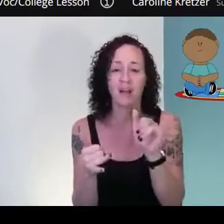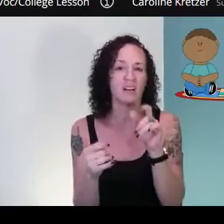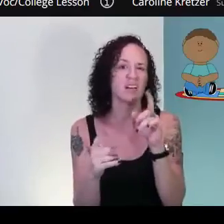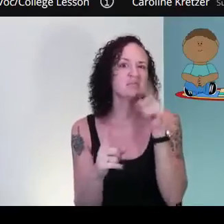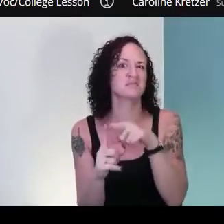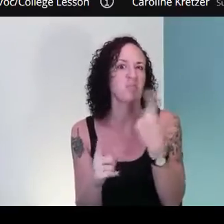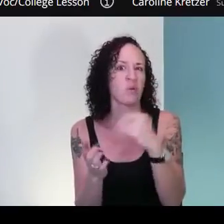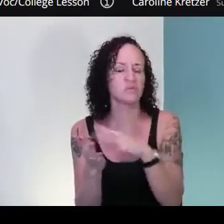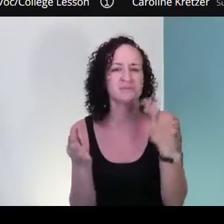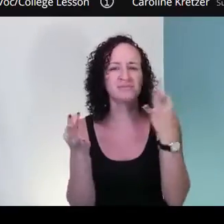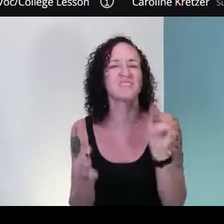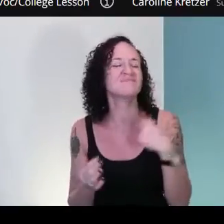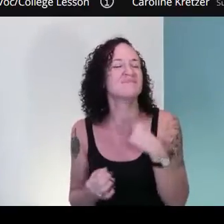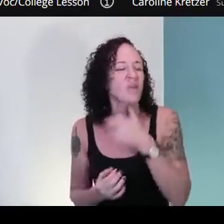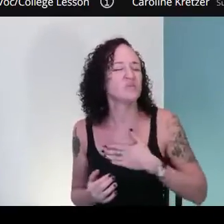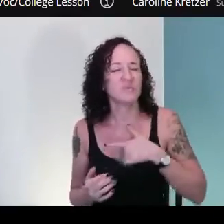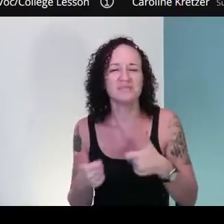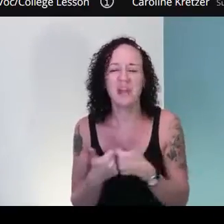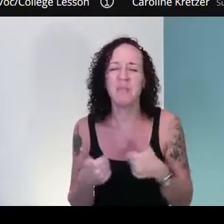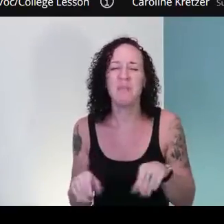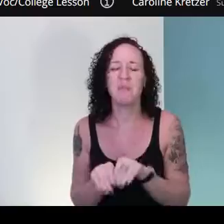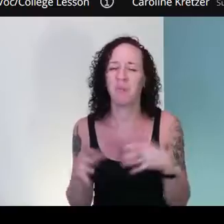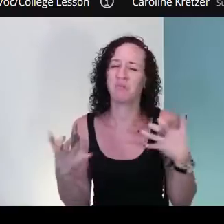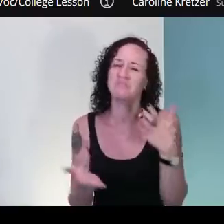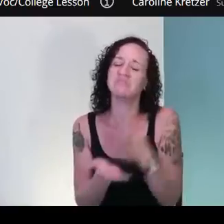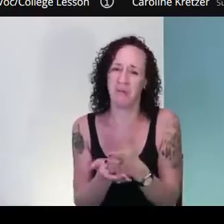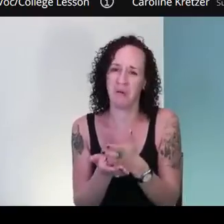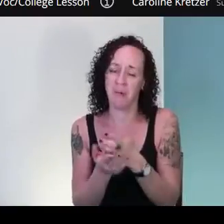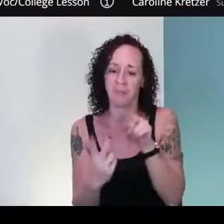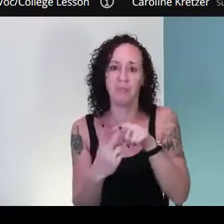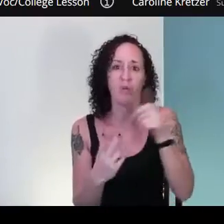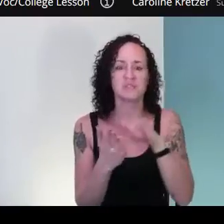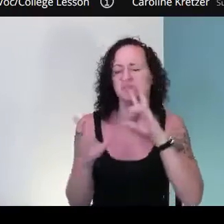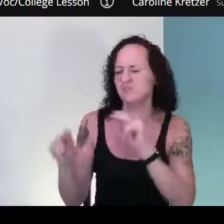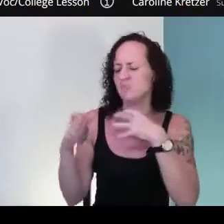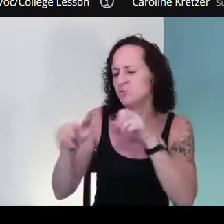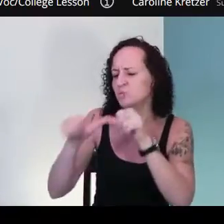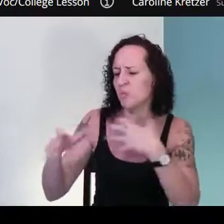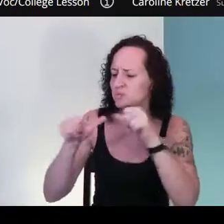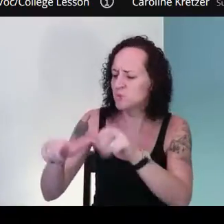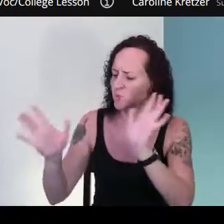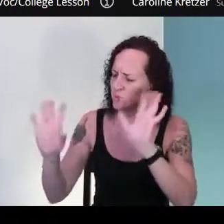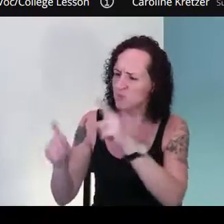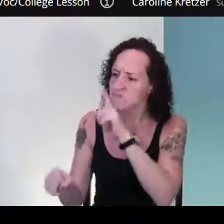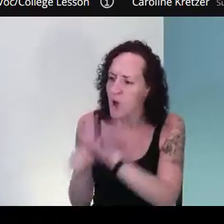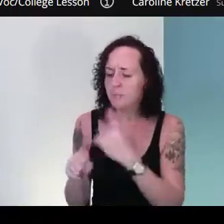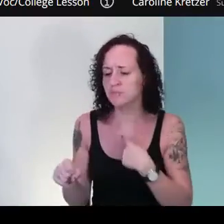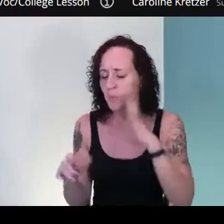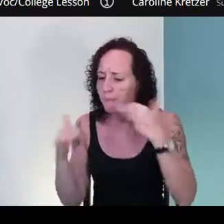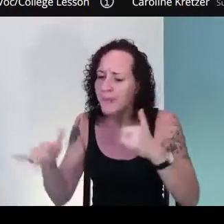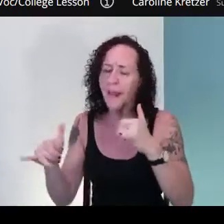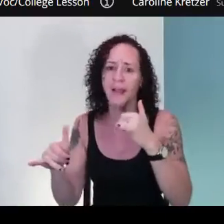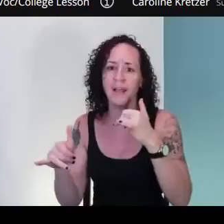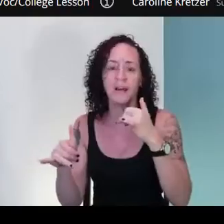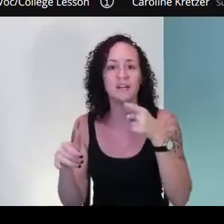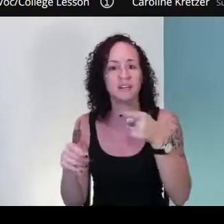consentive. So let's say two students are playing together, as another example. And one student decides that they want to stop playing with the